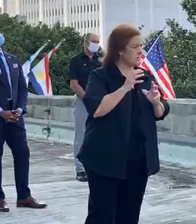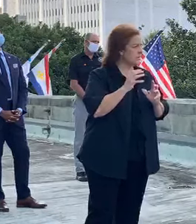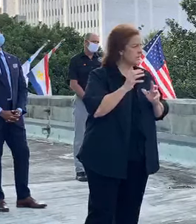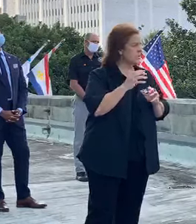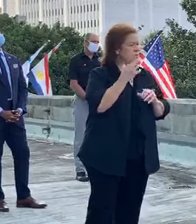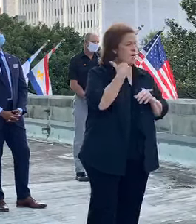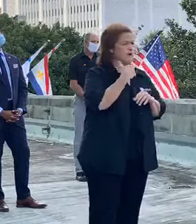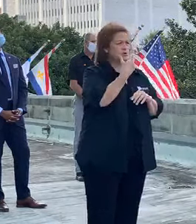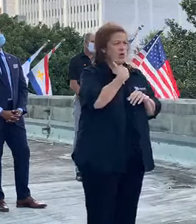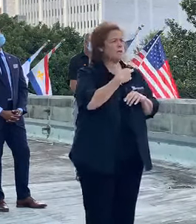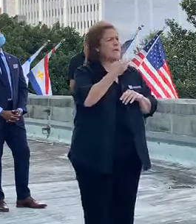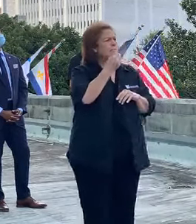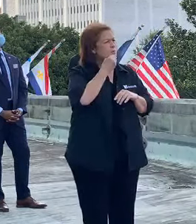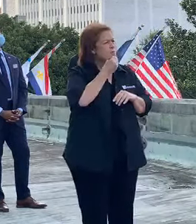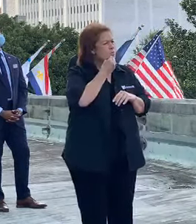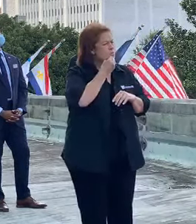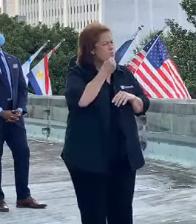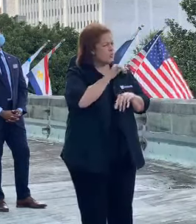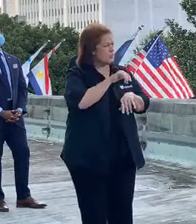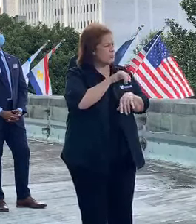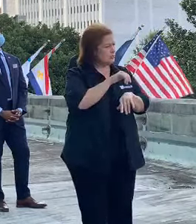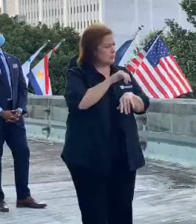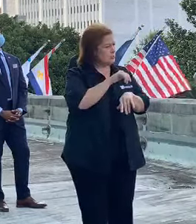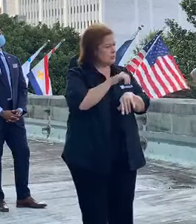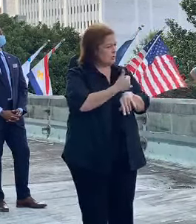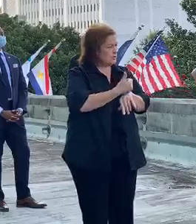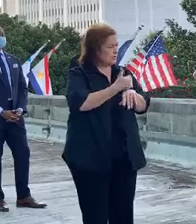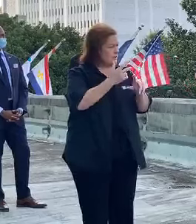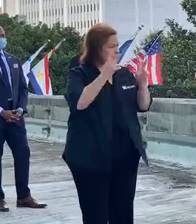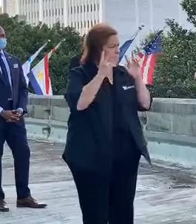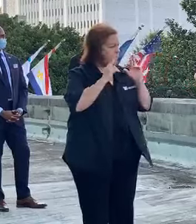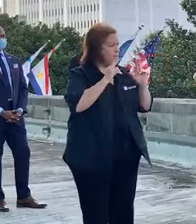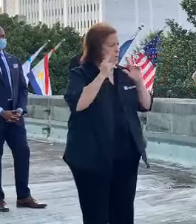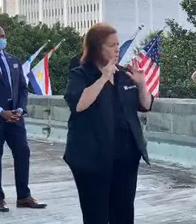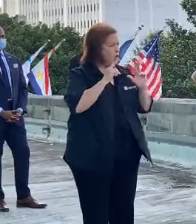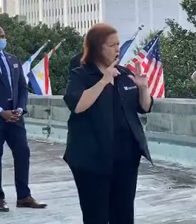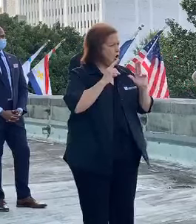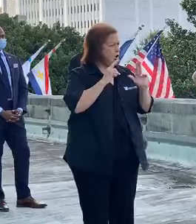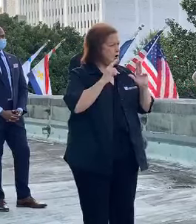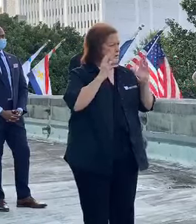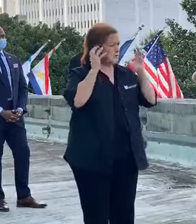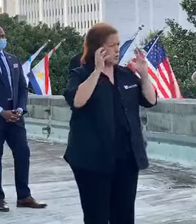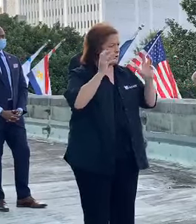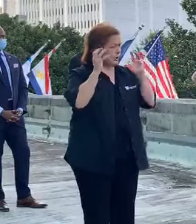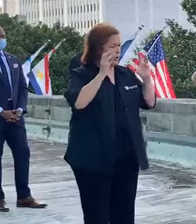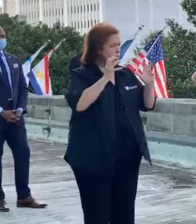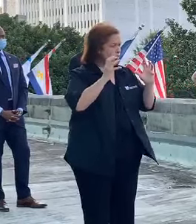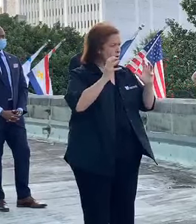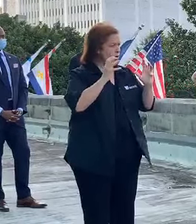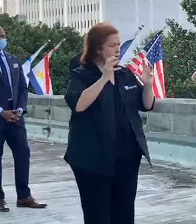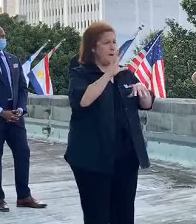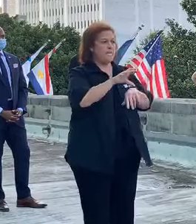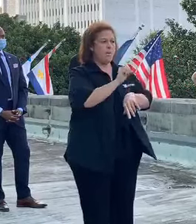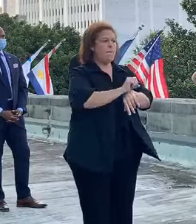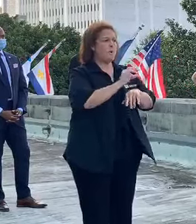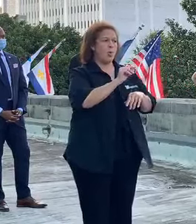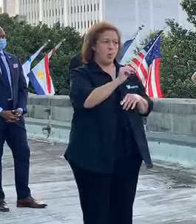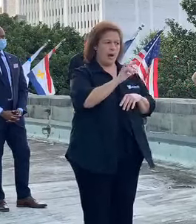It's restaurants, so food establishments, barber, beauty salons, appointment